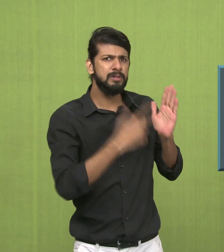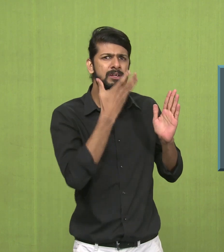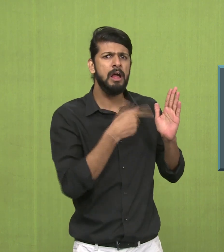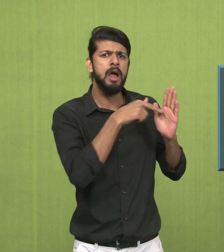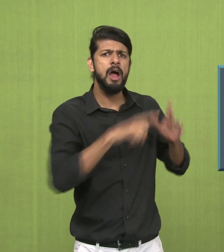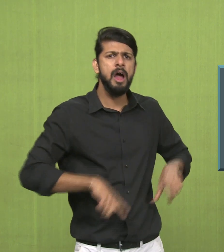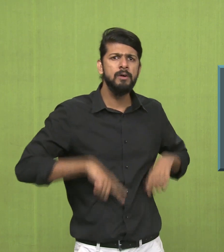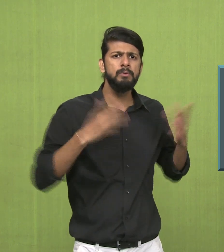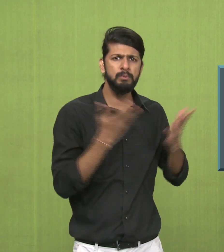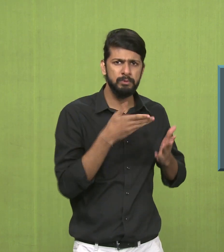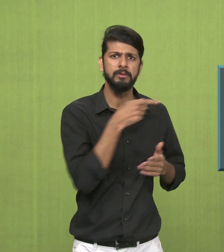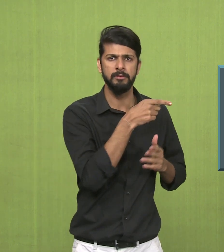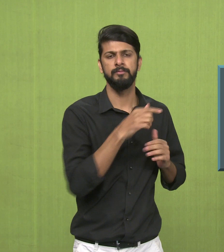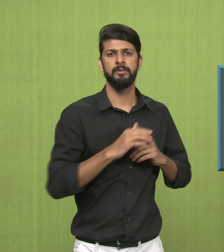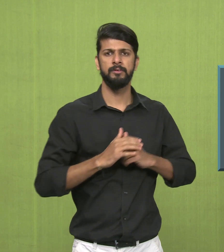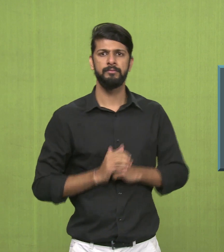Maqbool Fida Hussain, basic information.